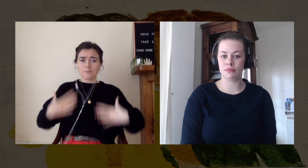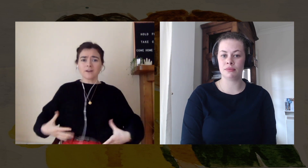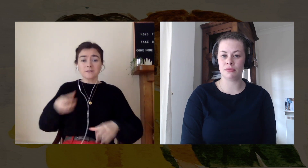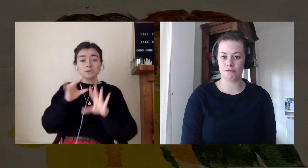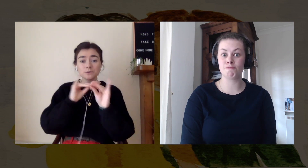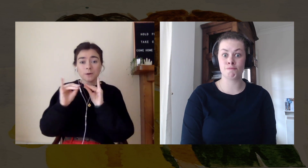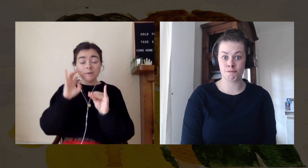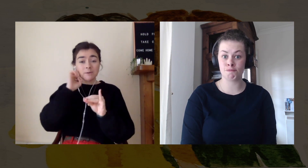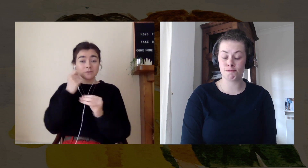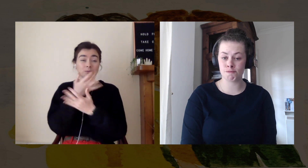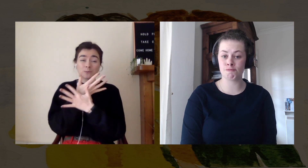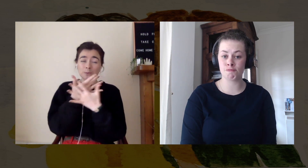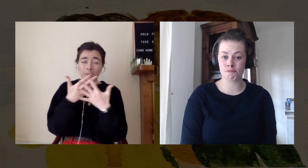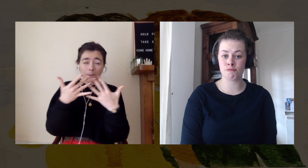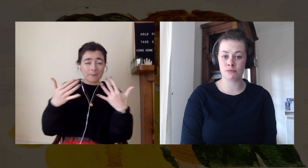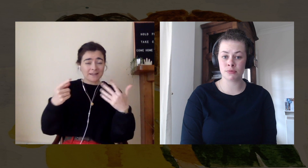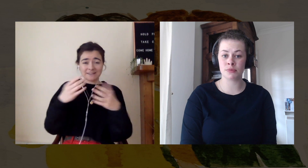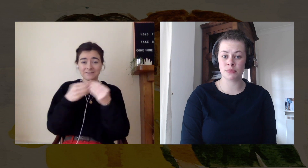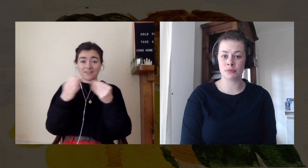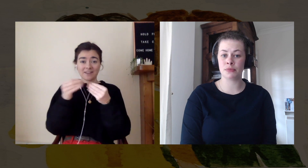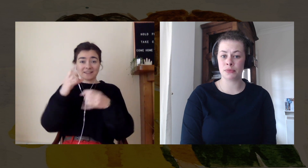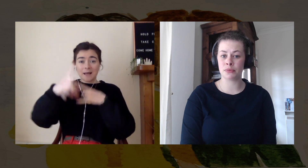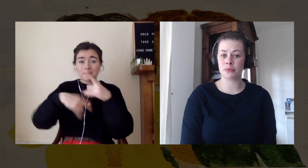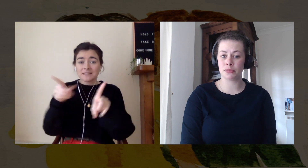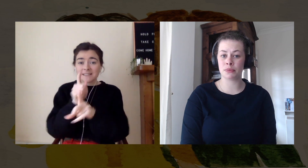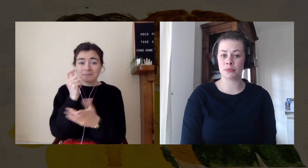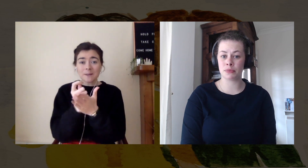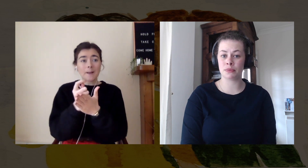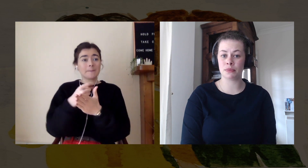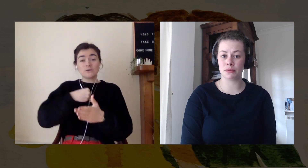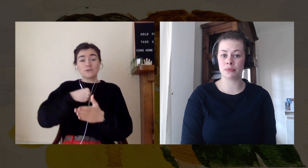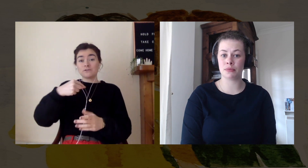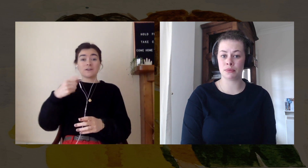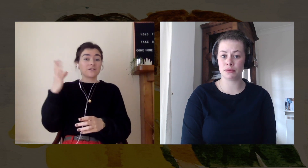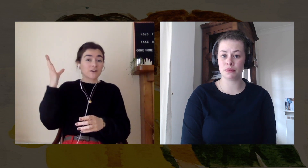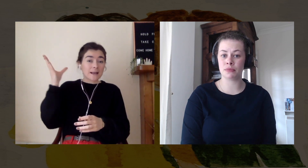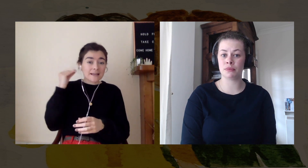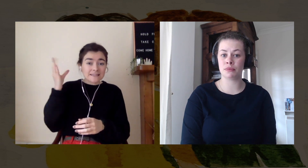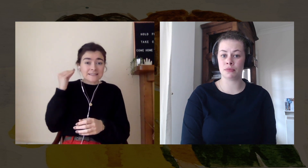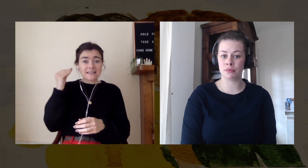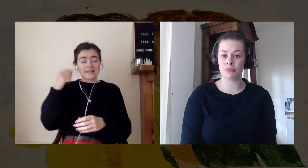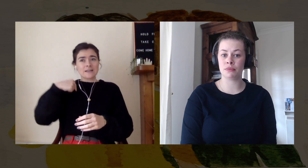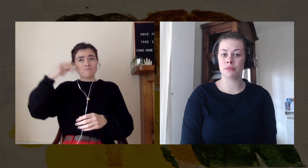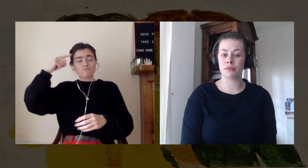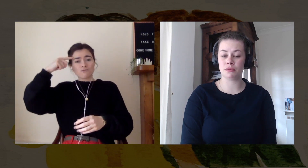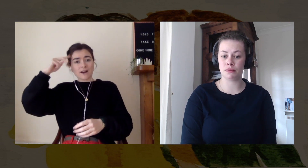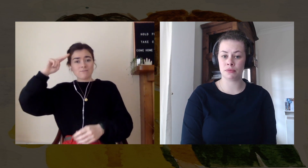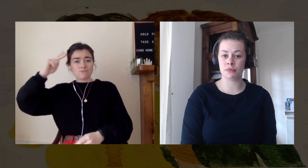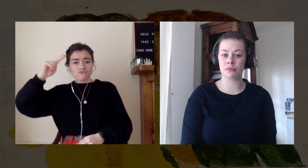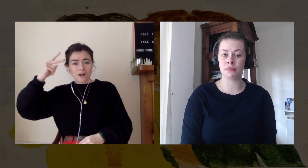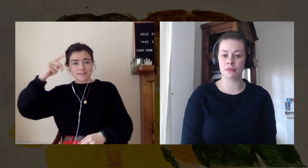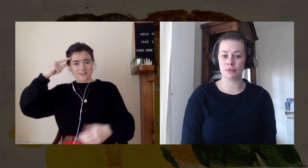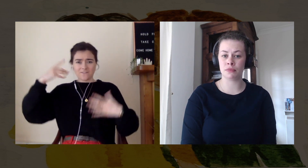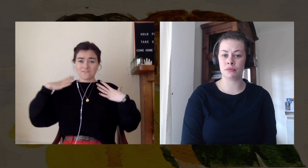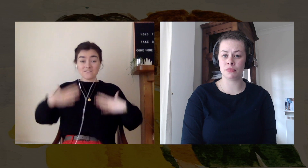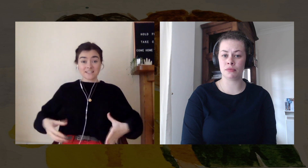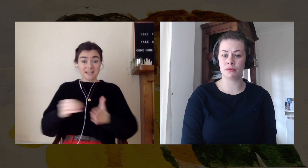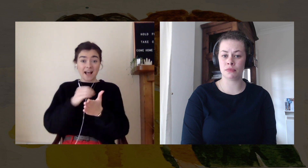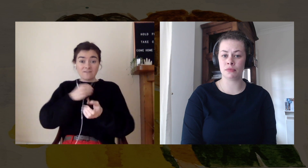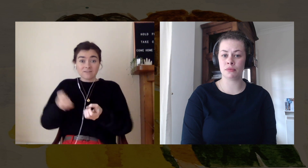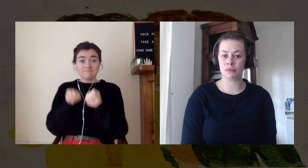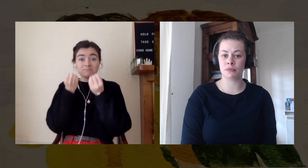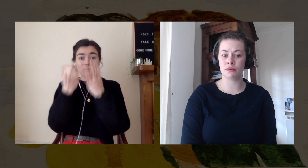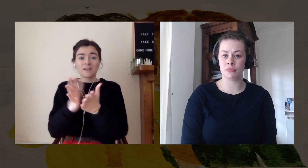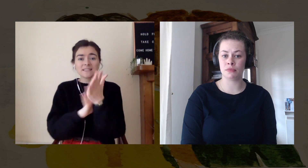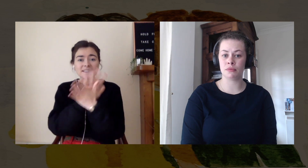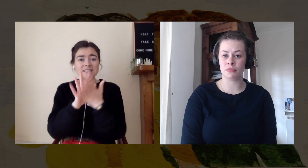efforts going on in your body. You've got your listening, you've got that processing in your brain, you've got that physically having to output that into sign language. And